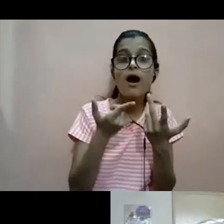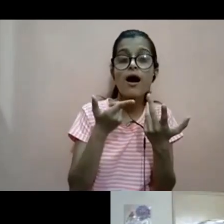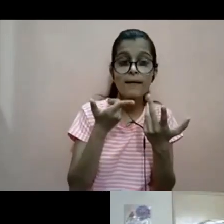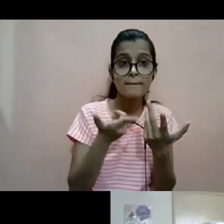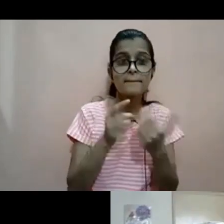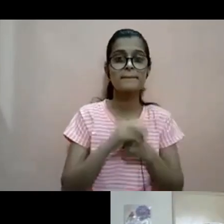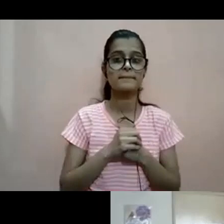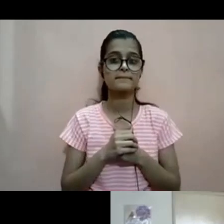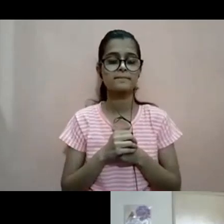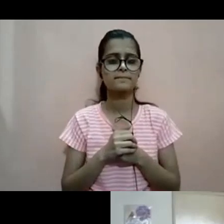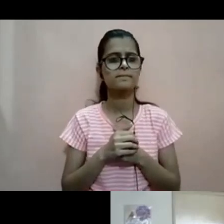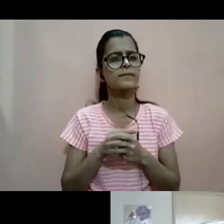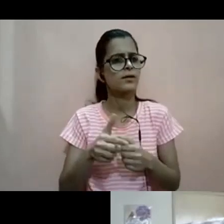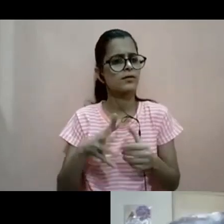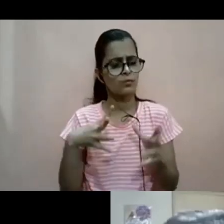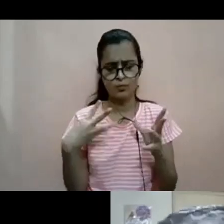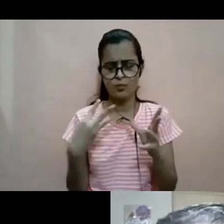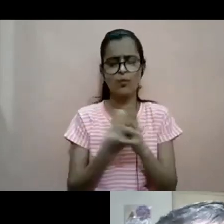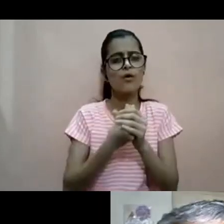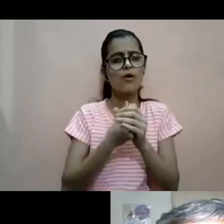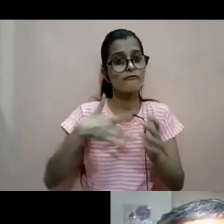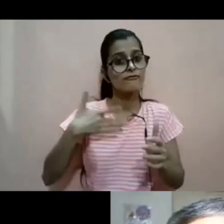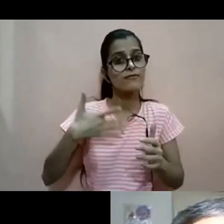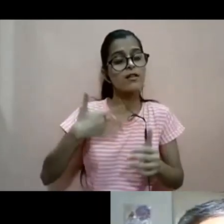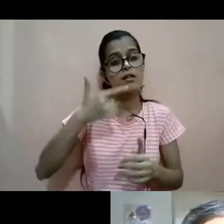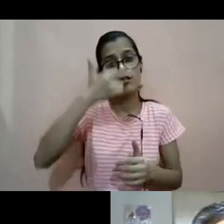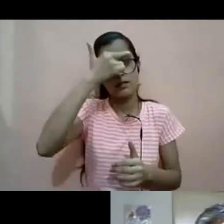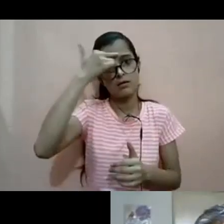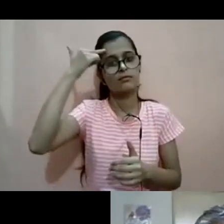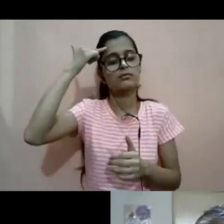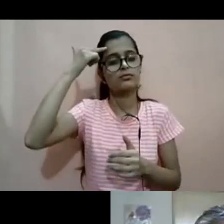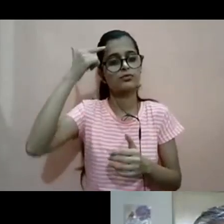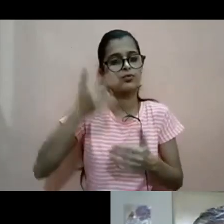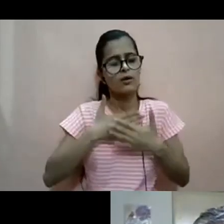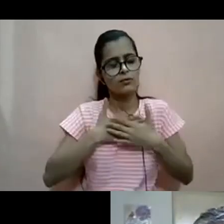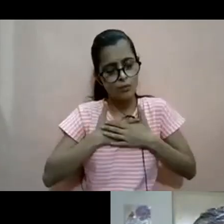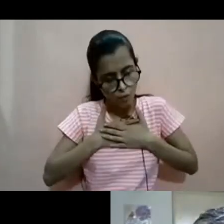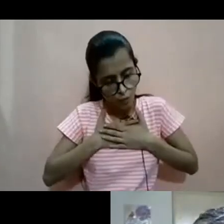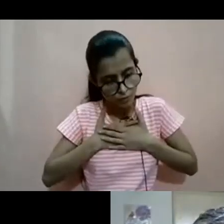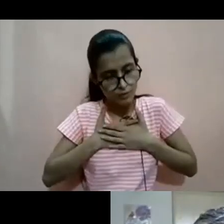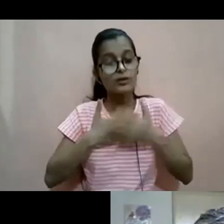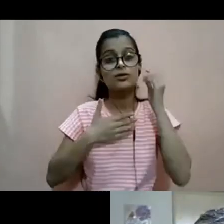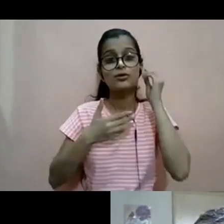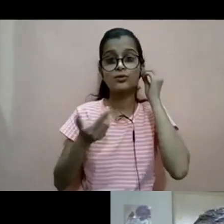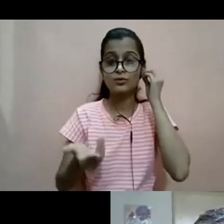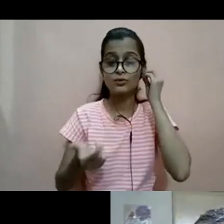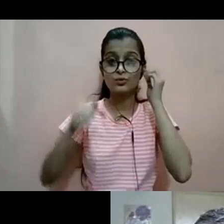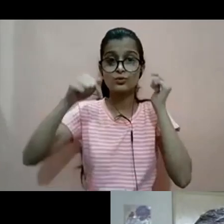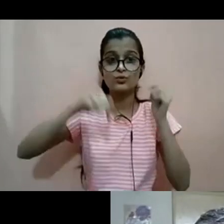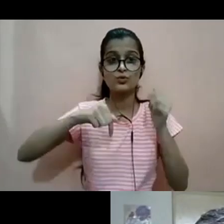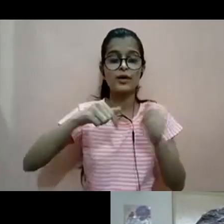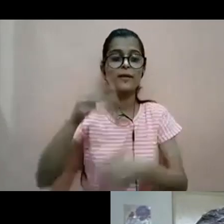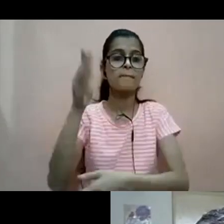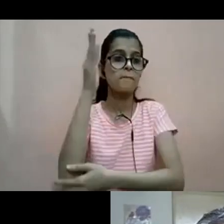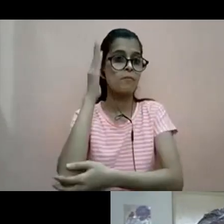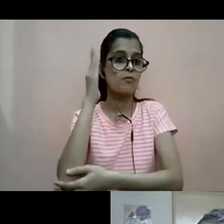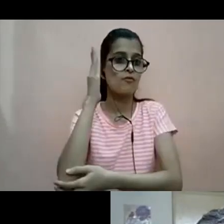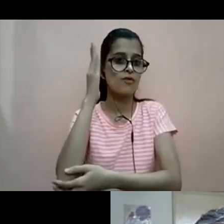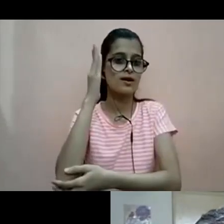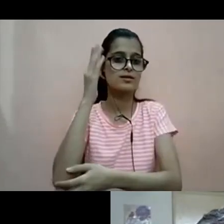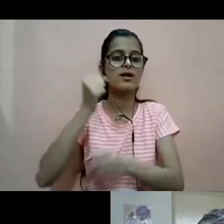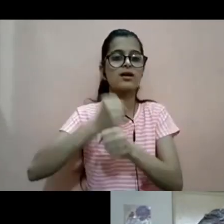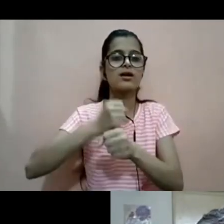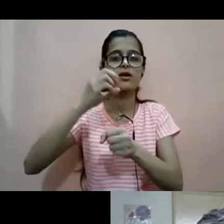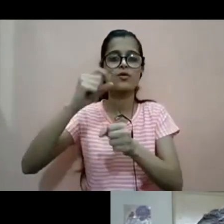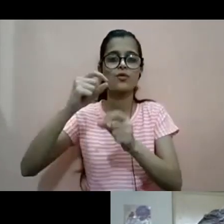And we are extremely privileged and honored to have with us today Professor Daniel